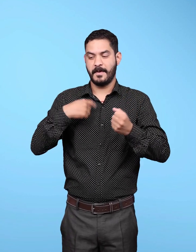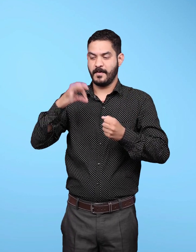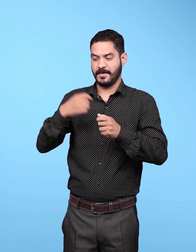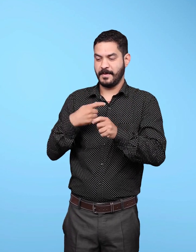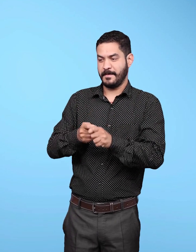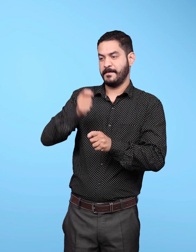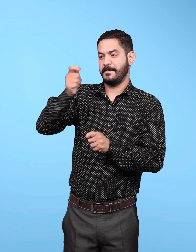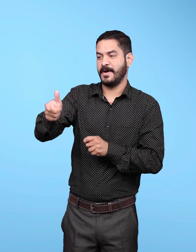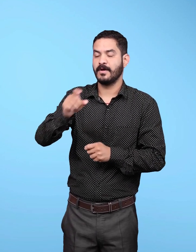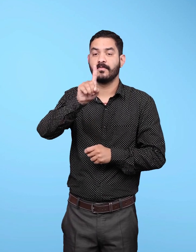1,000 coins.